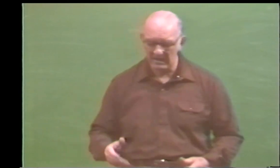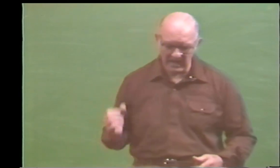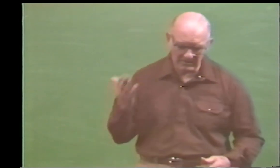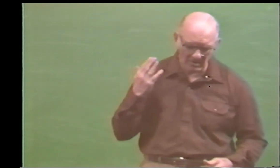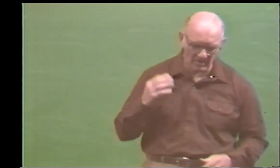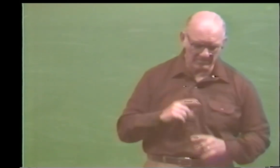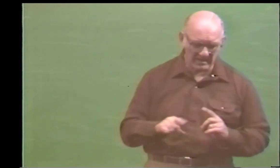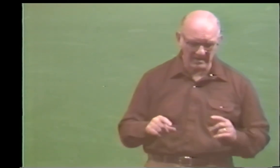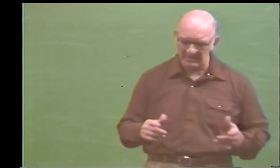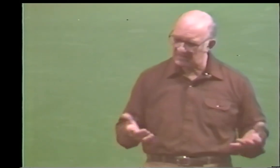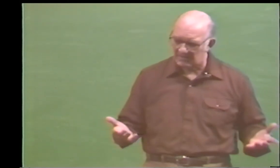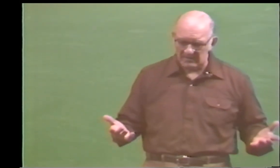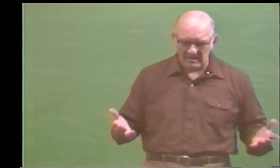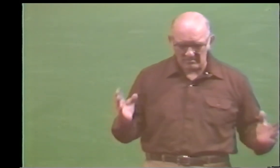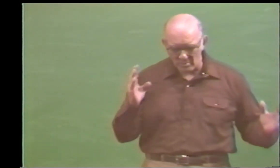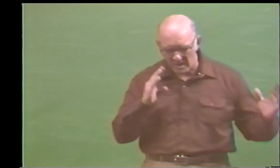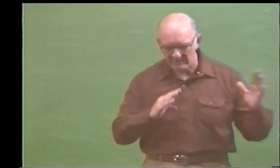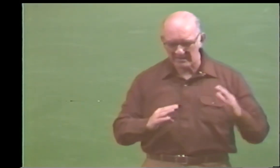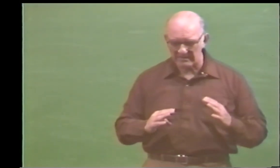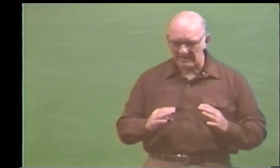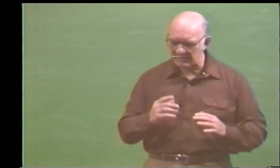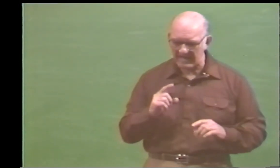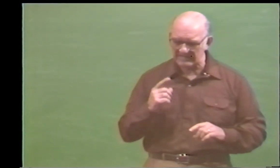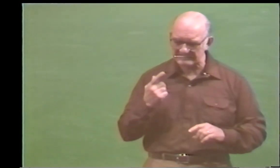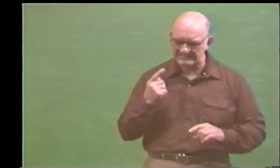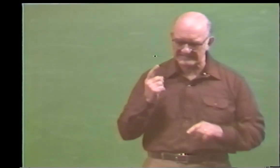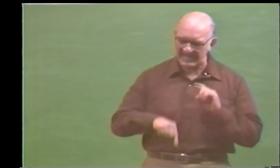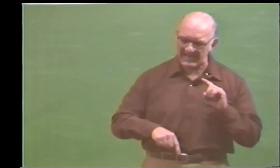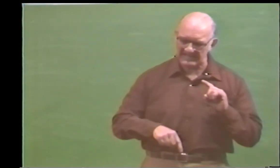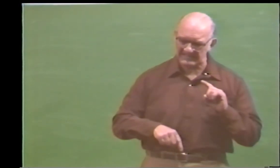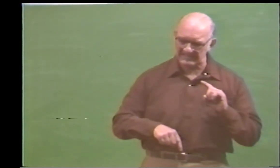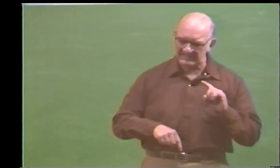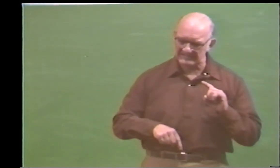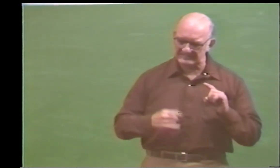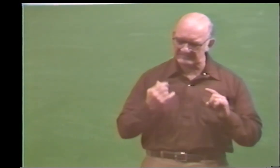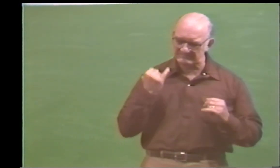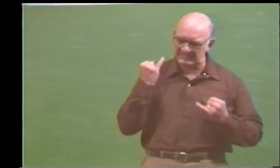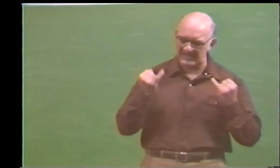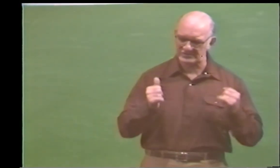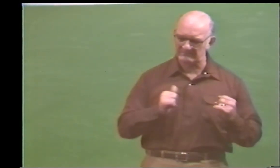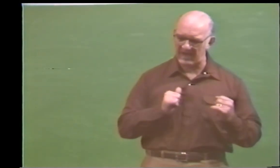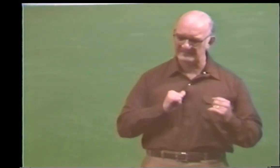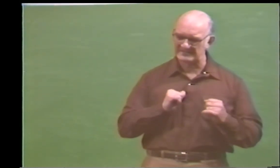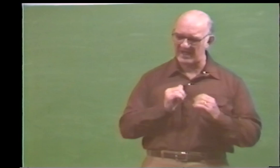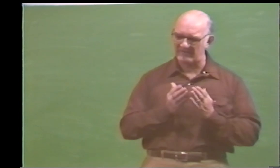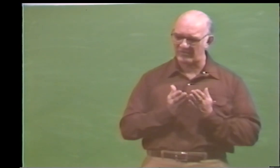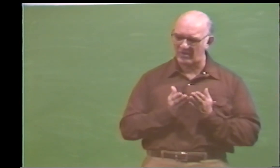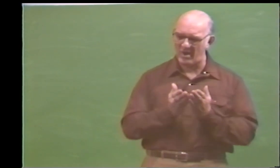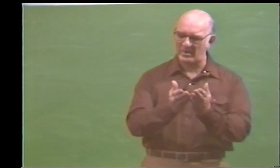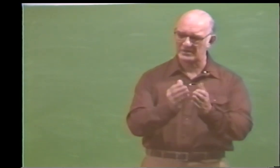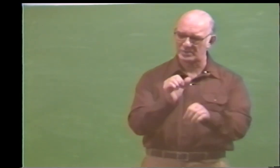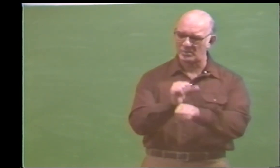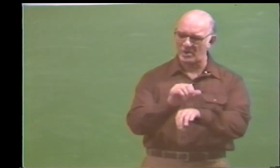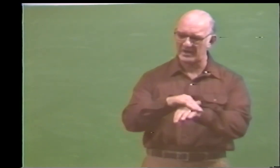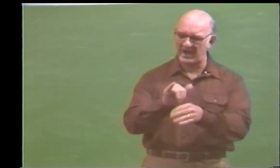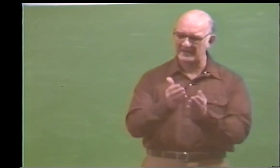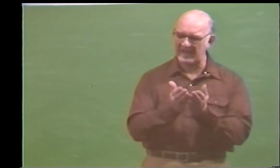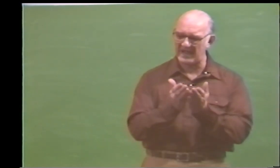"I know, but I'm worried, and I can't imagine myself going to work on that